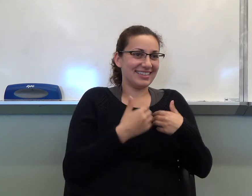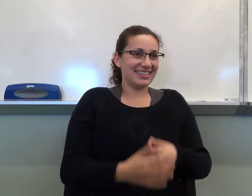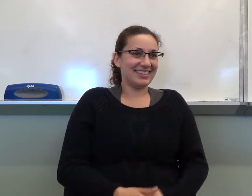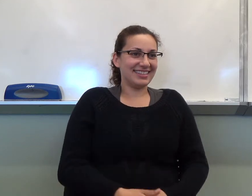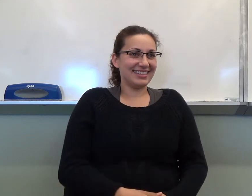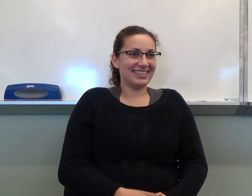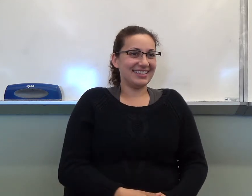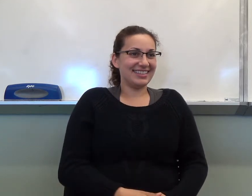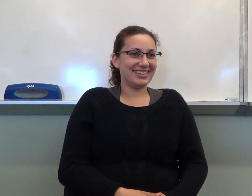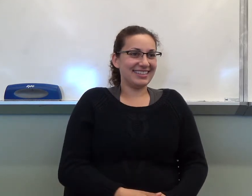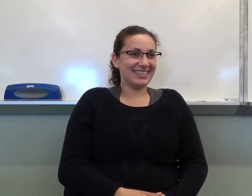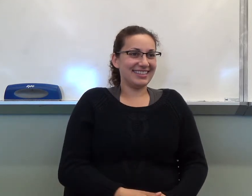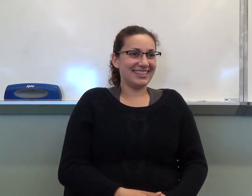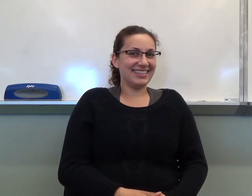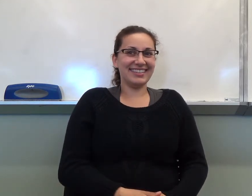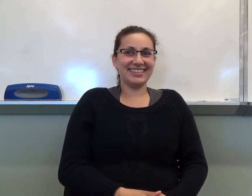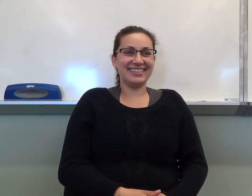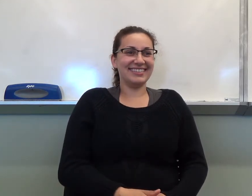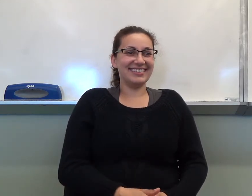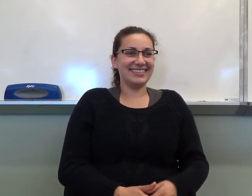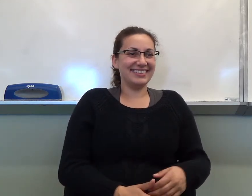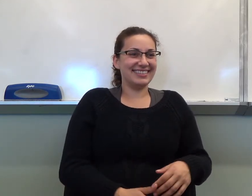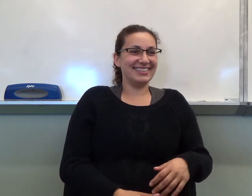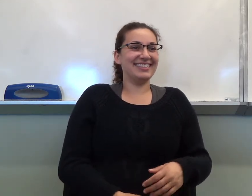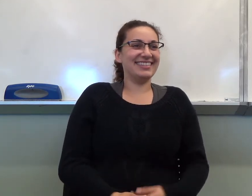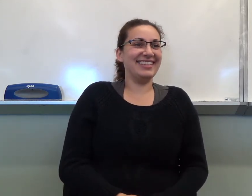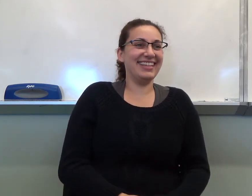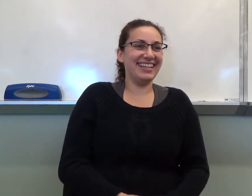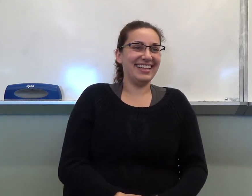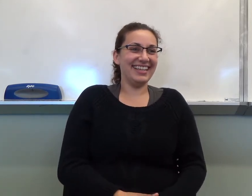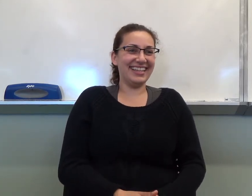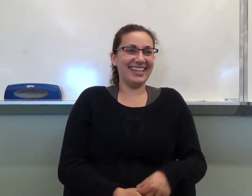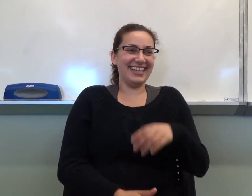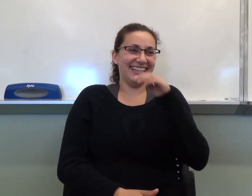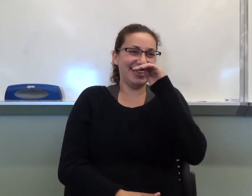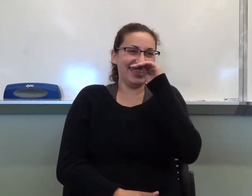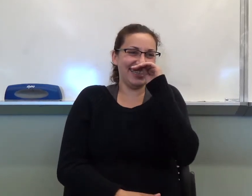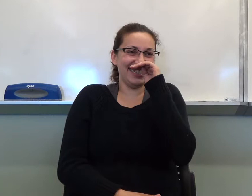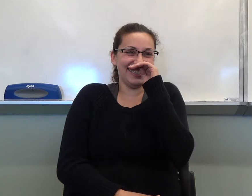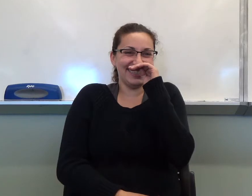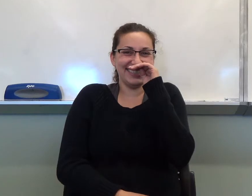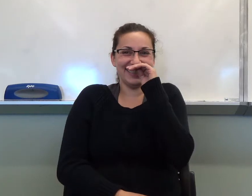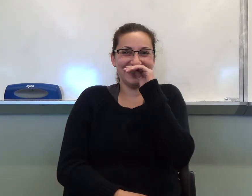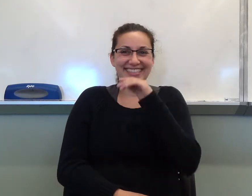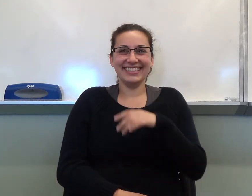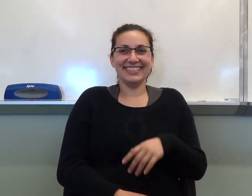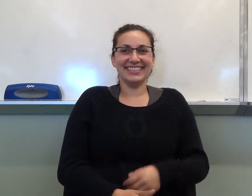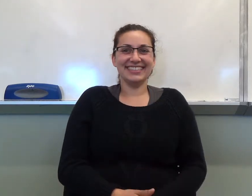So in order to figure out how much the dosage should be, you're going to have to take the 12.5 multiplied by the 24.